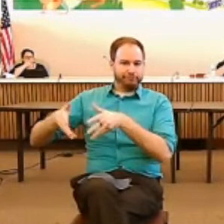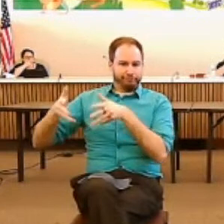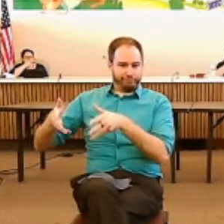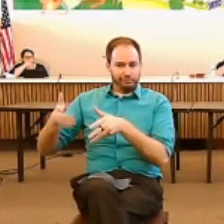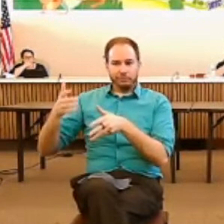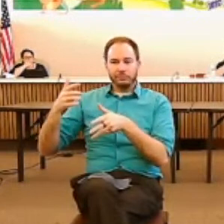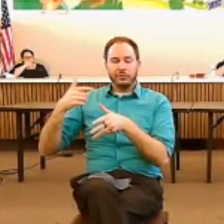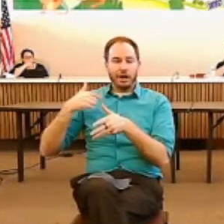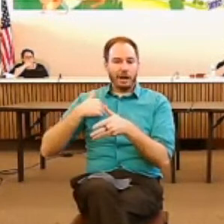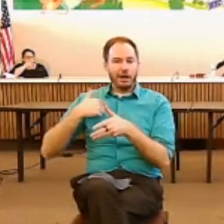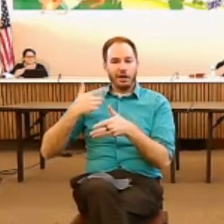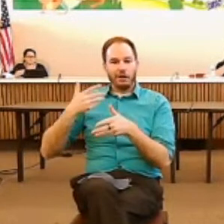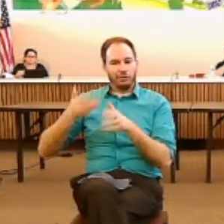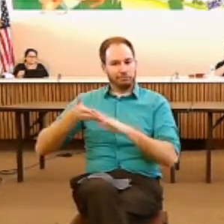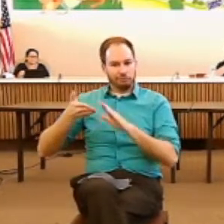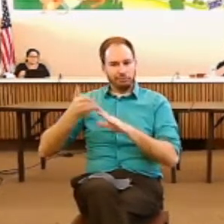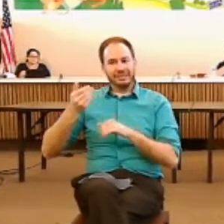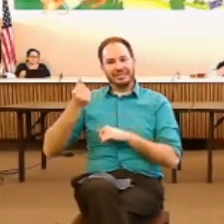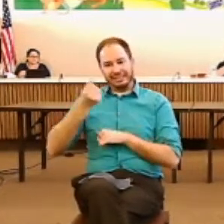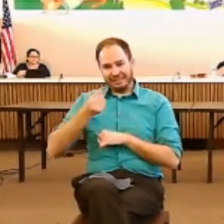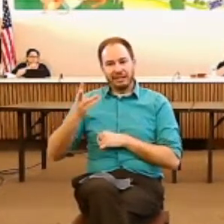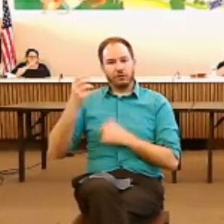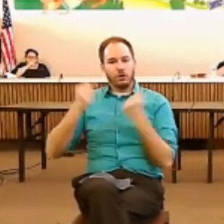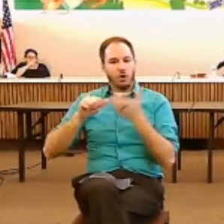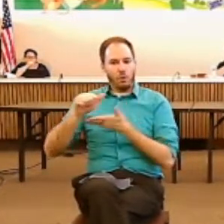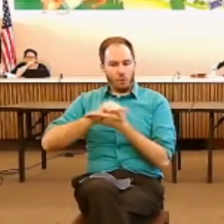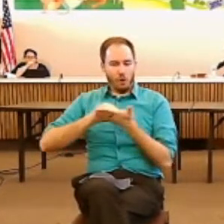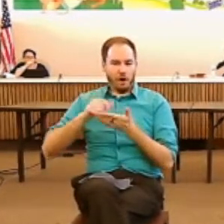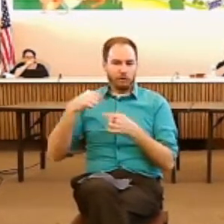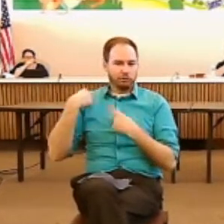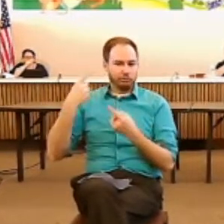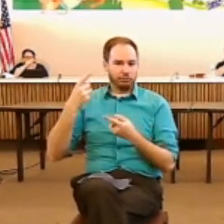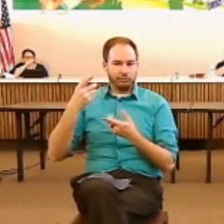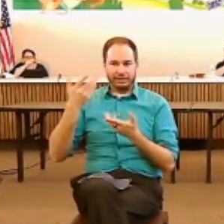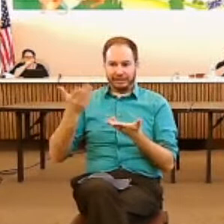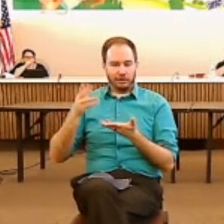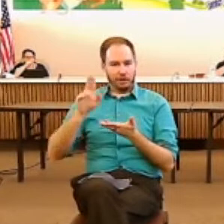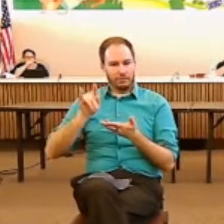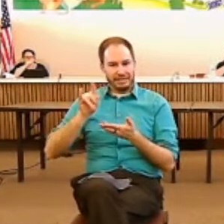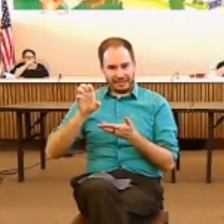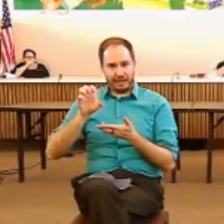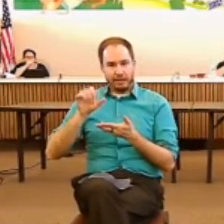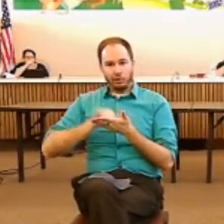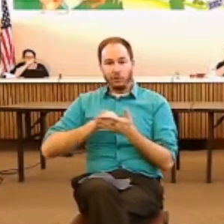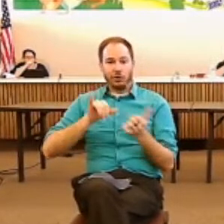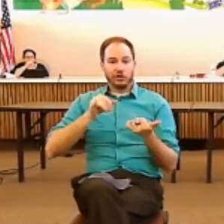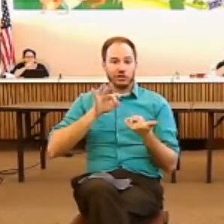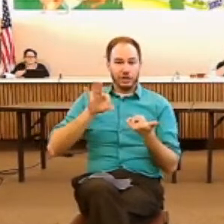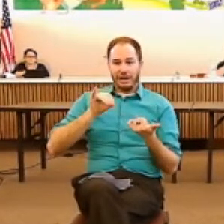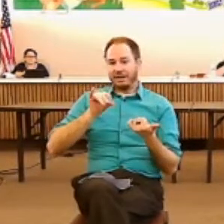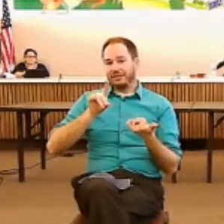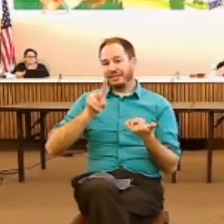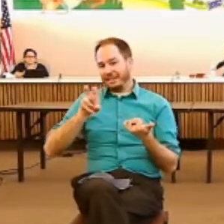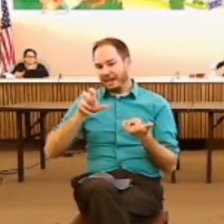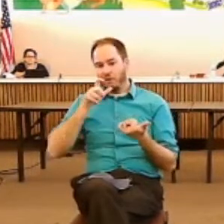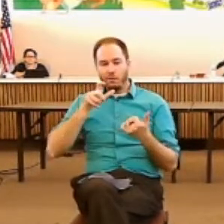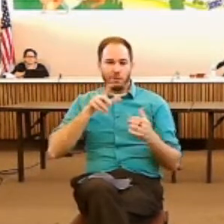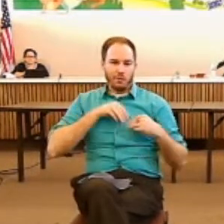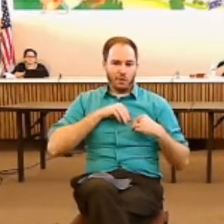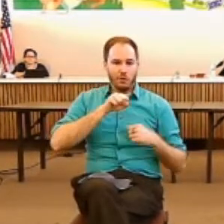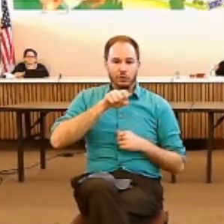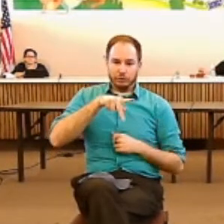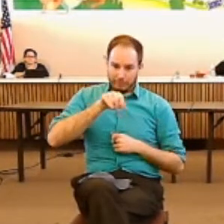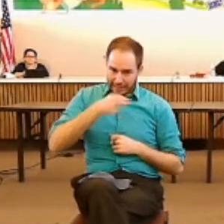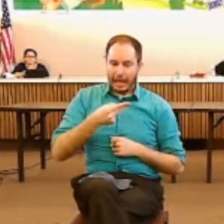numerous car washes for several developers all over upstate New York, I can tell you that Jeff and Dave with Splash Car Wash know